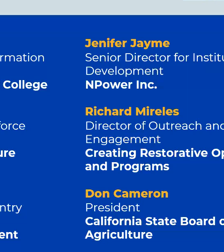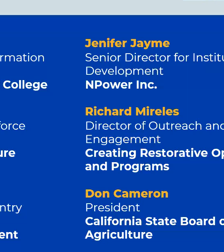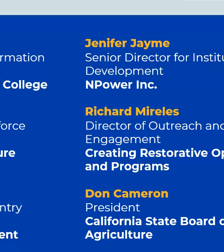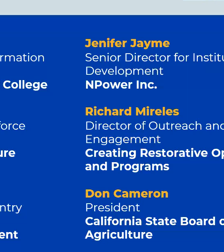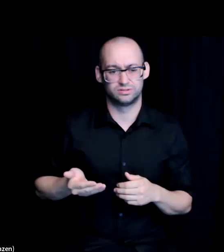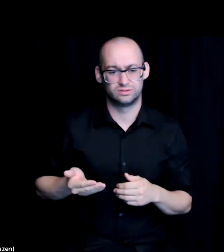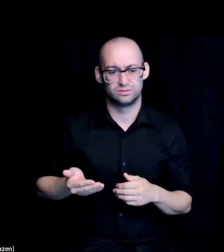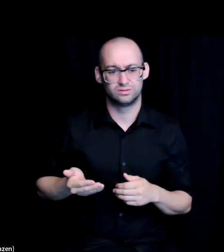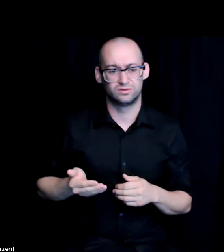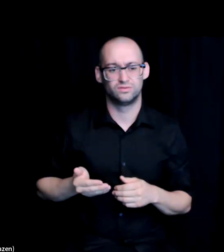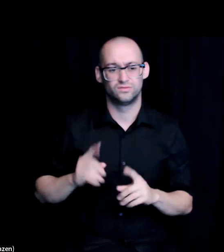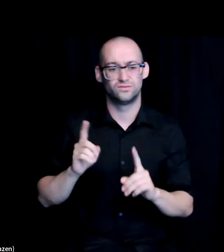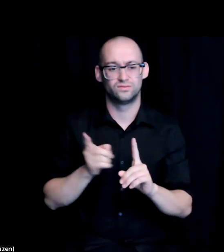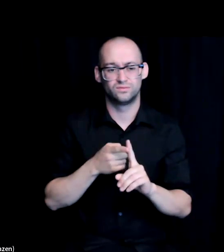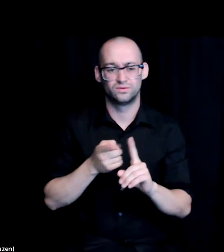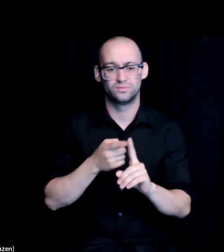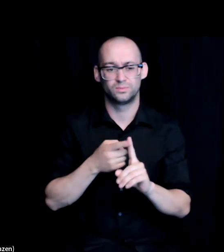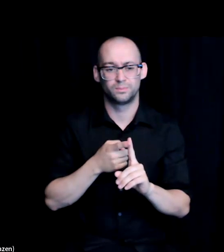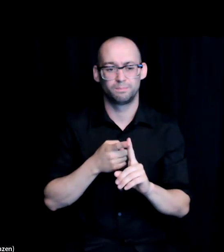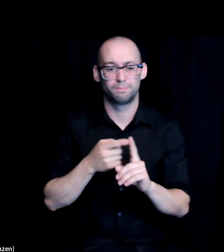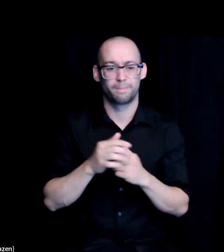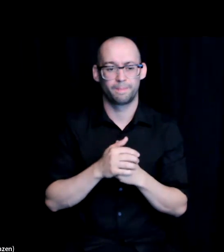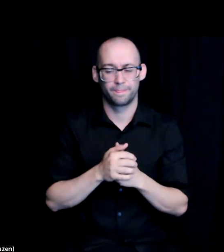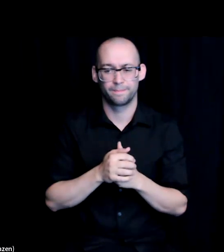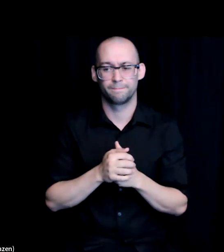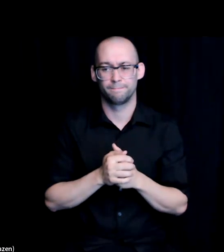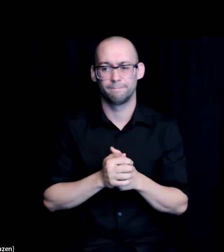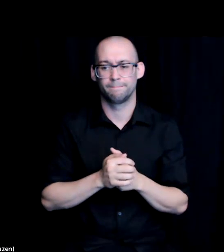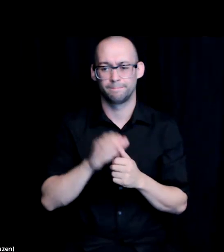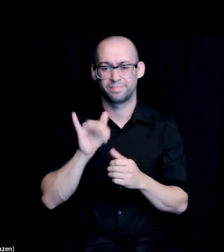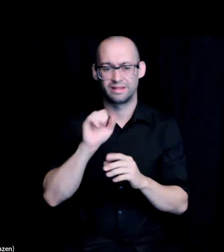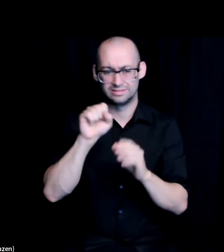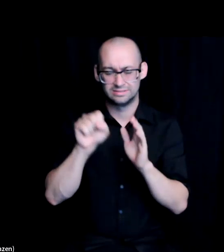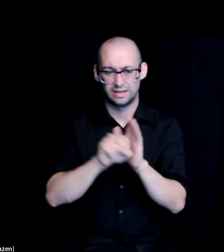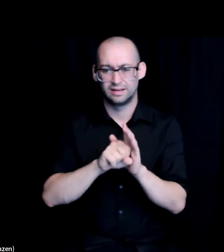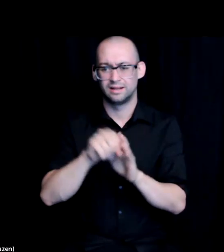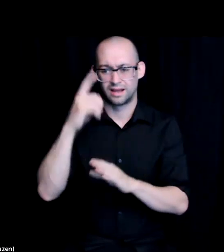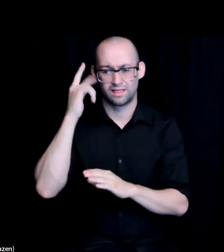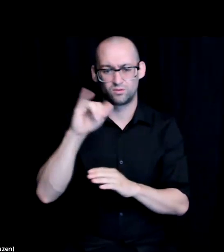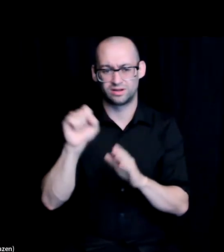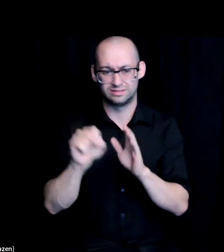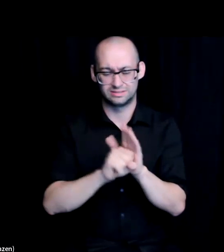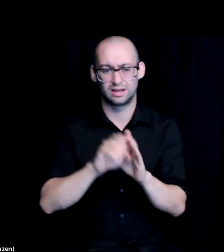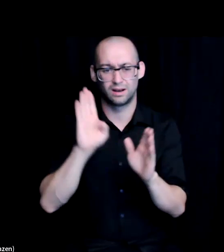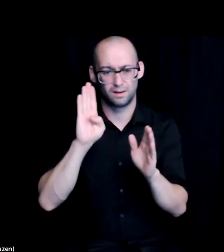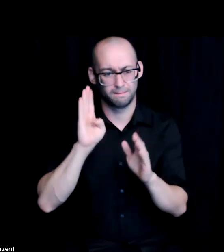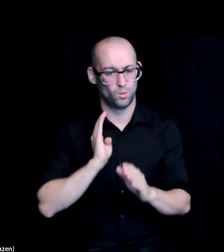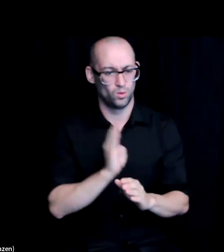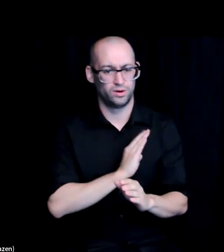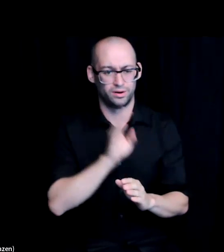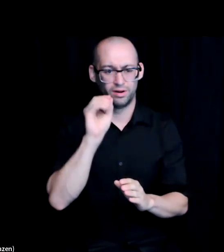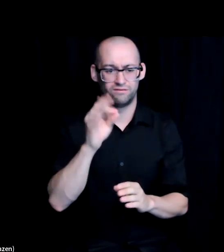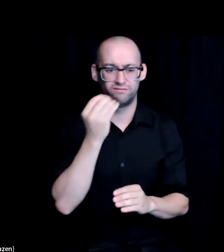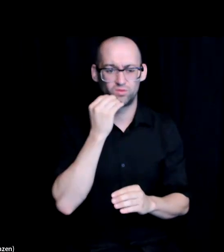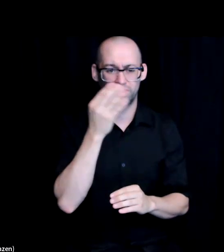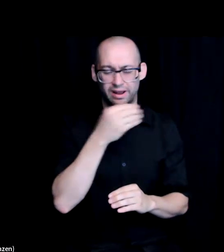first the president of the California State Board of Food and Agricultural, Don